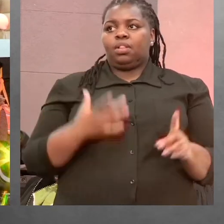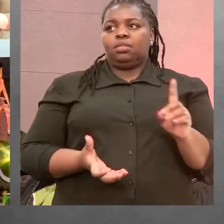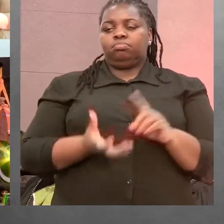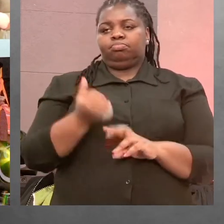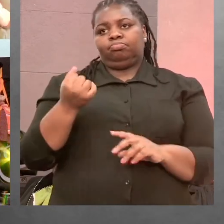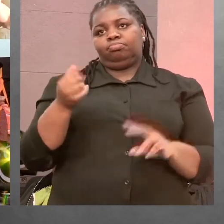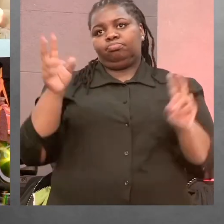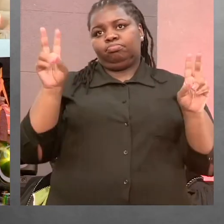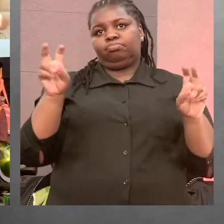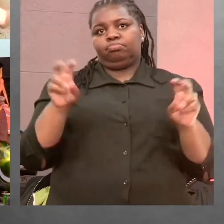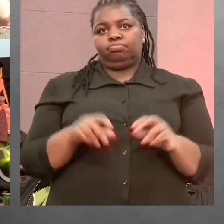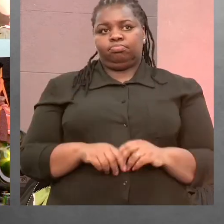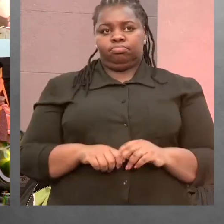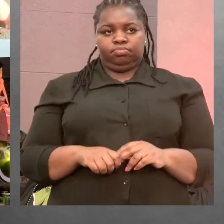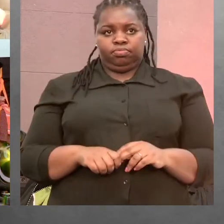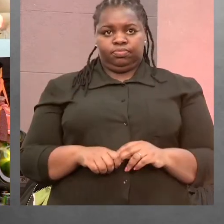unquote.